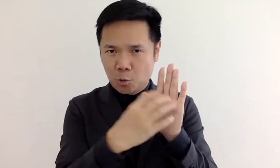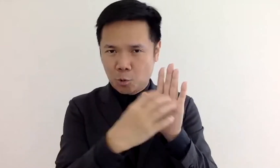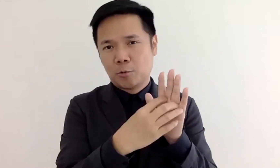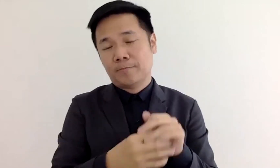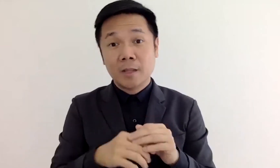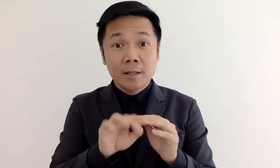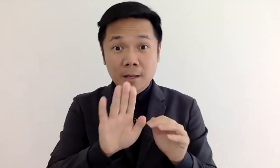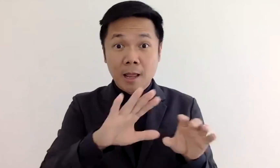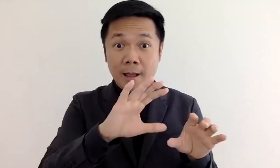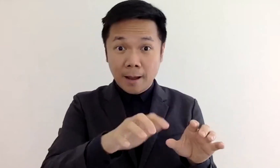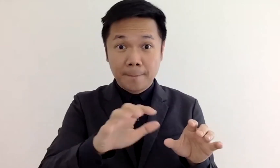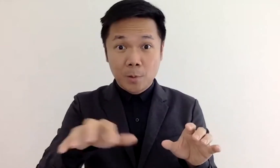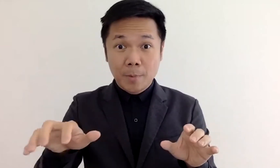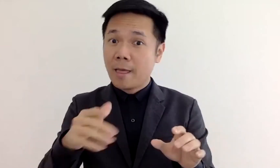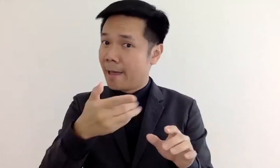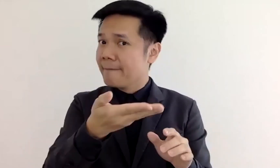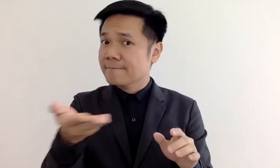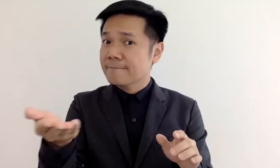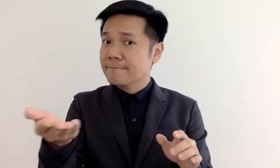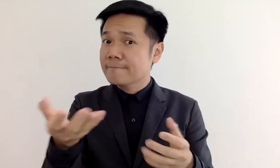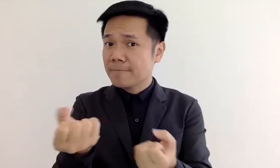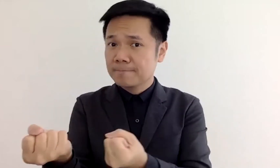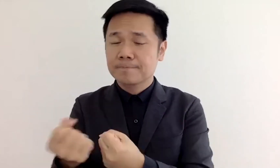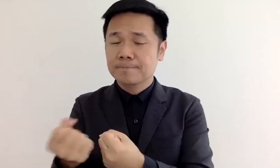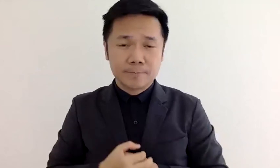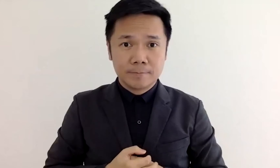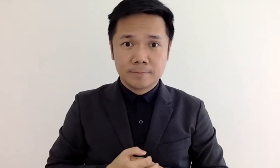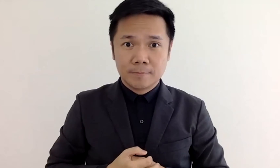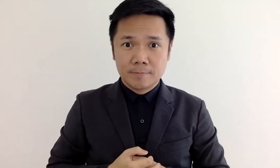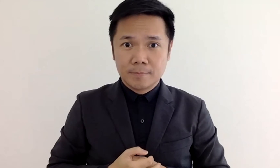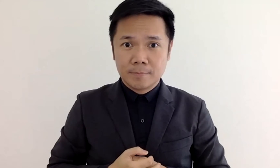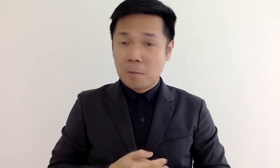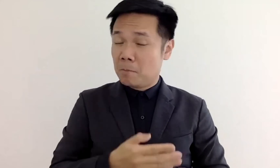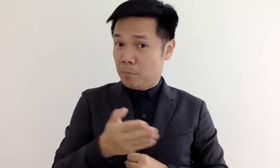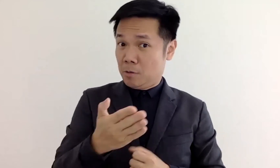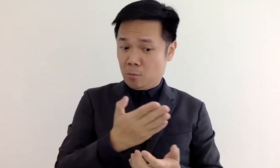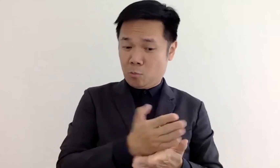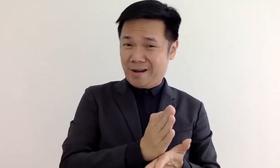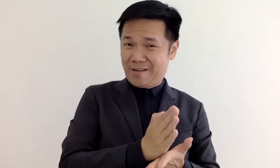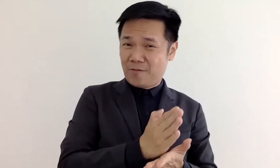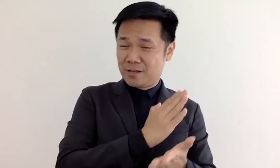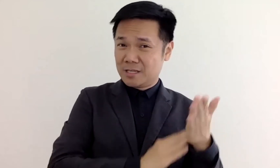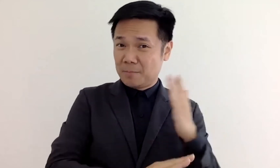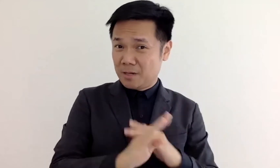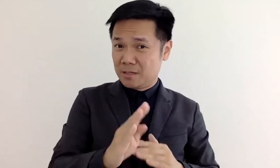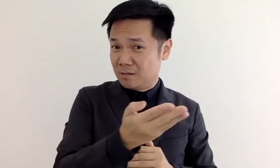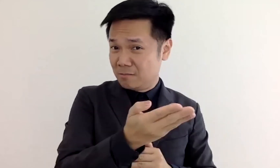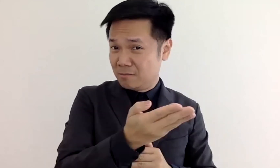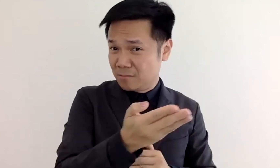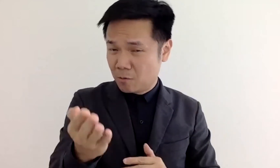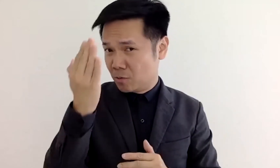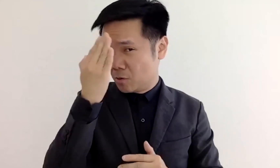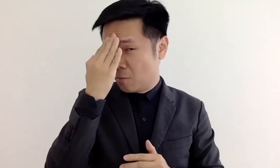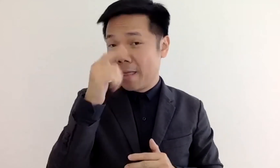their own version of the convention, like what Rina was sharing about the Rights for Persons with Disability Act in